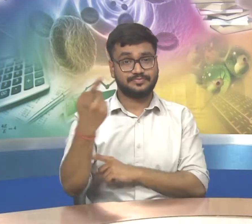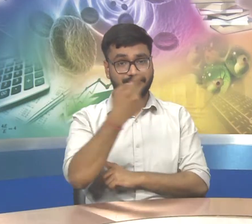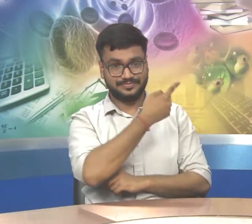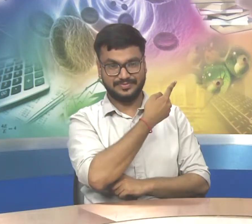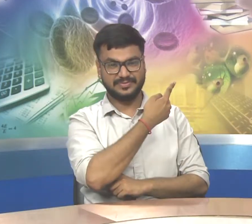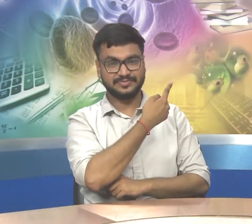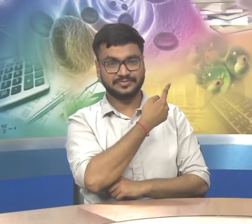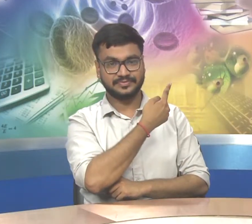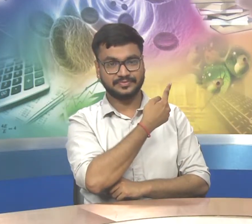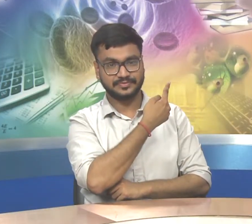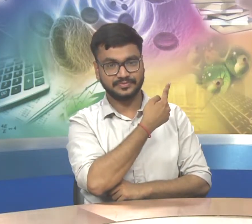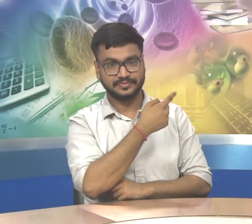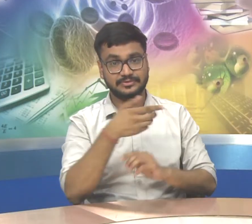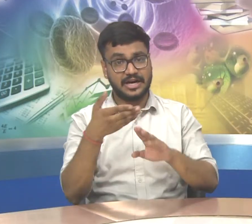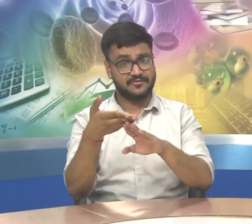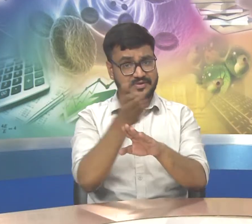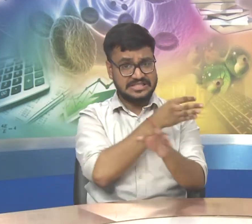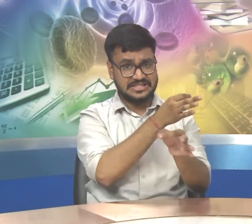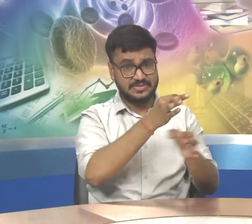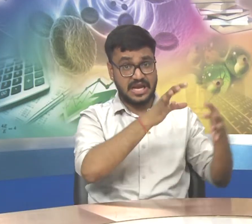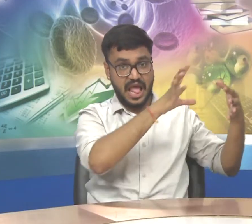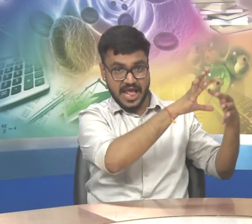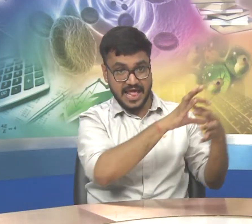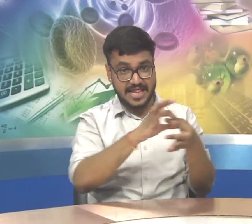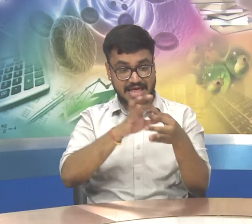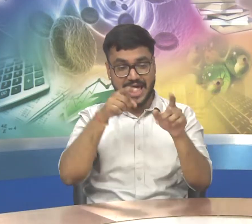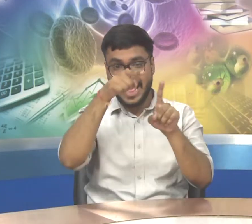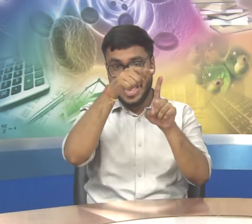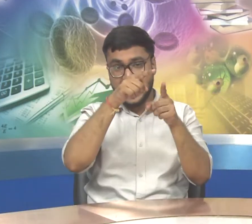There is a picture showing the electrons.